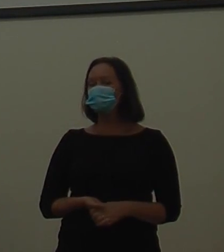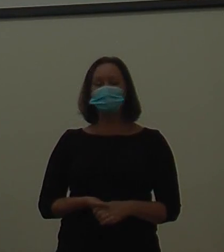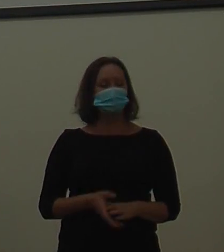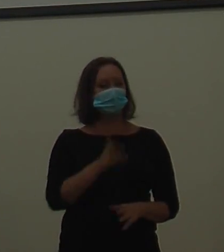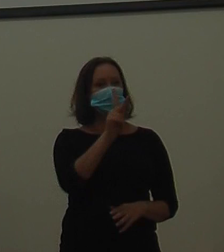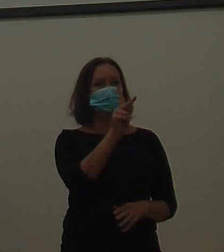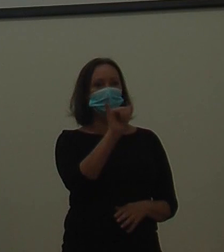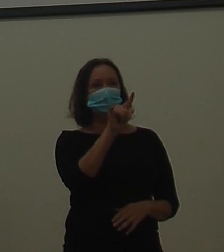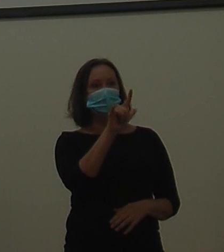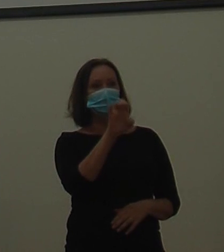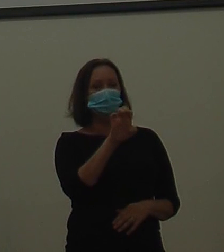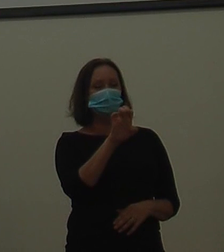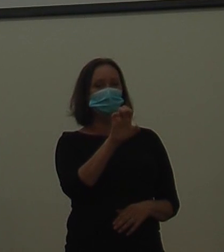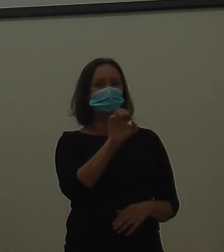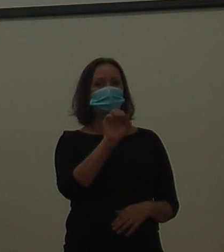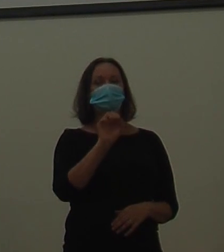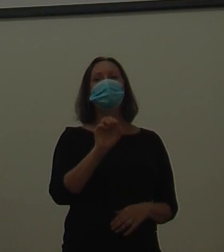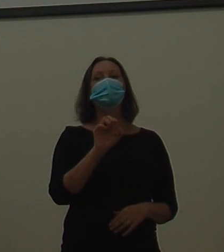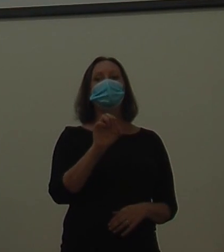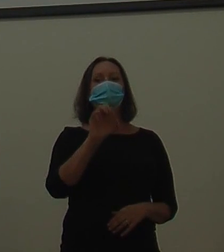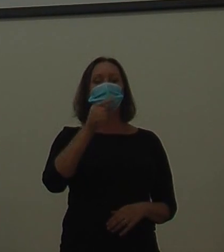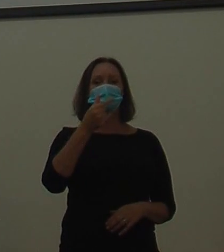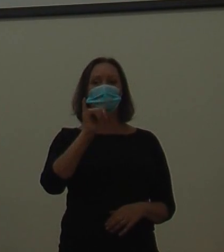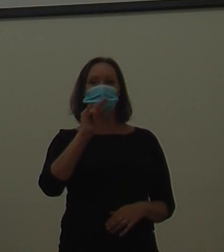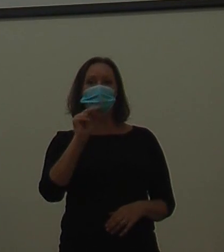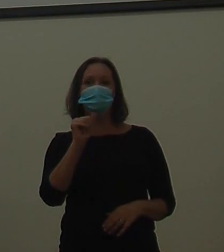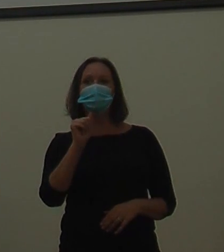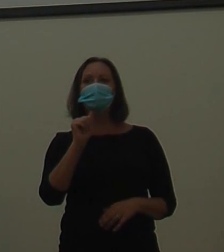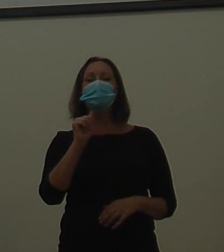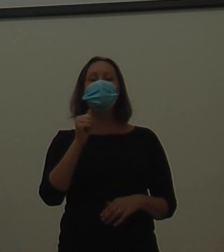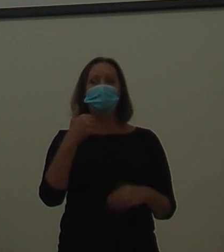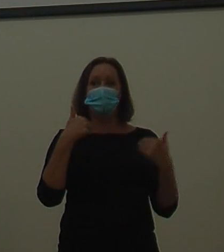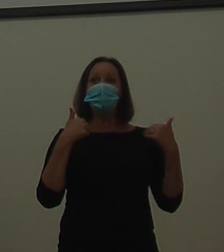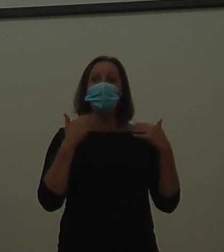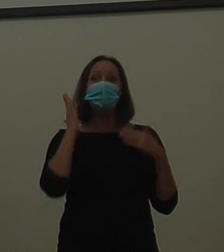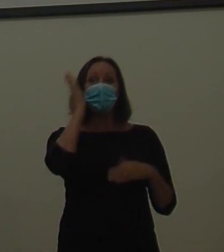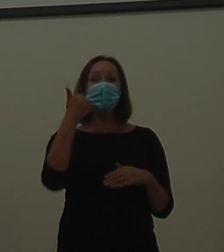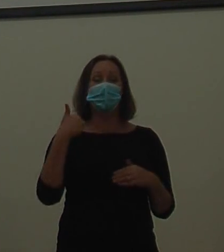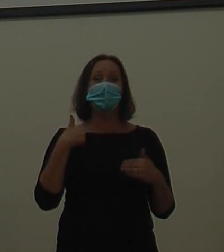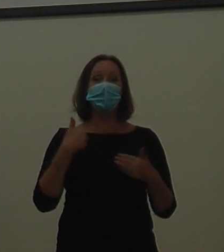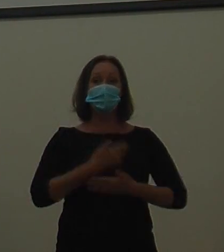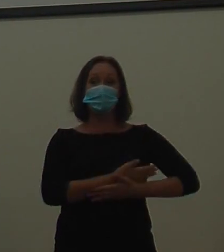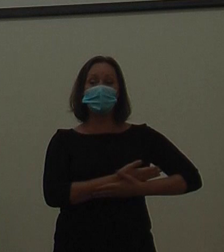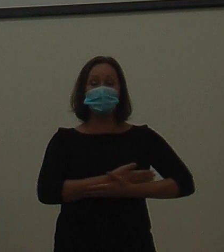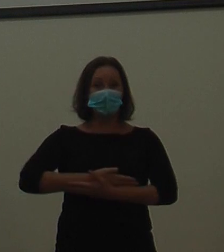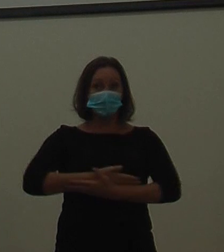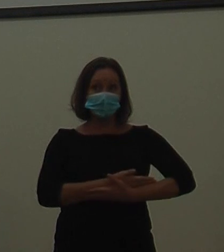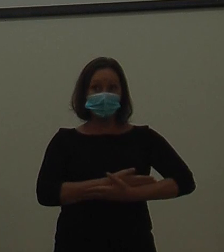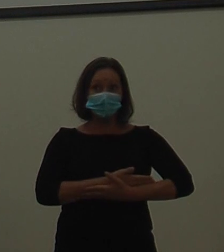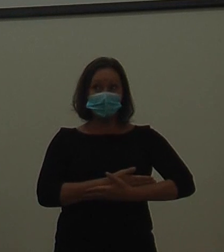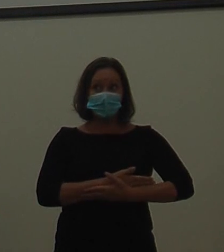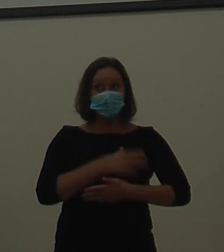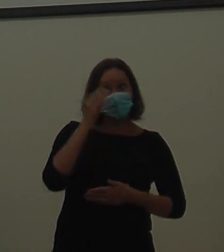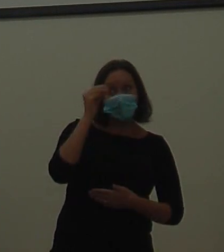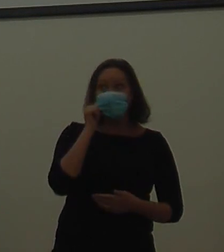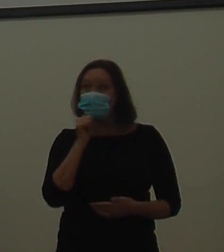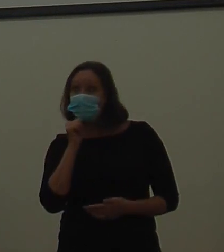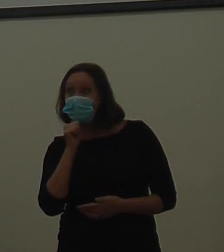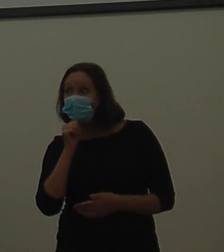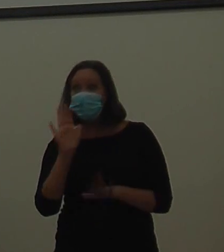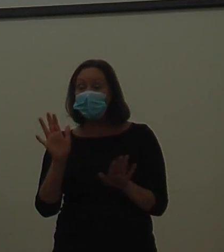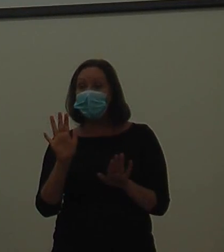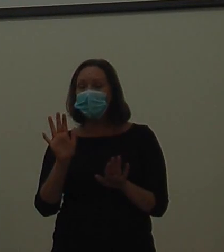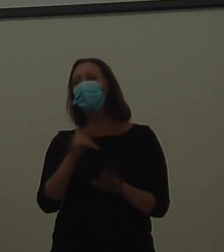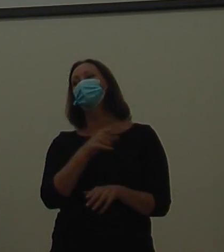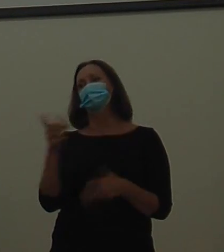Kyle and Sheena Sink are having a baby. Right, y'all all know that, but I bet you don't know what they're having. Oh, you do know